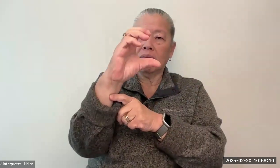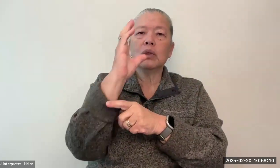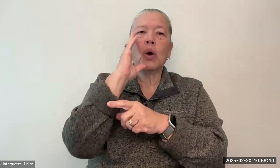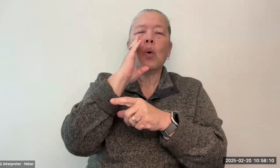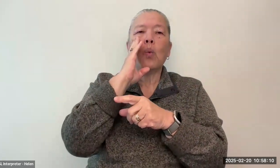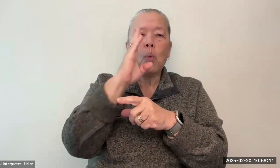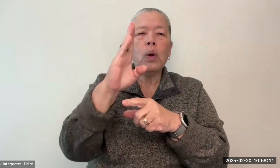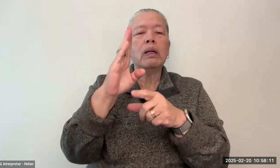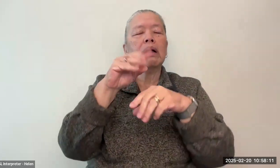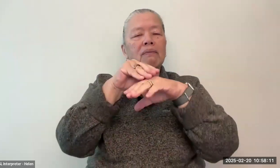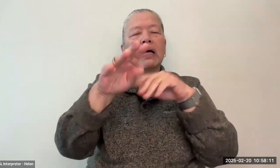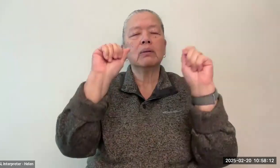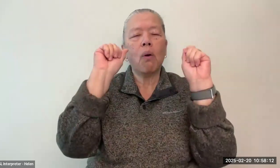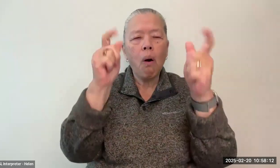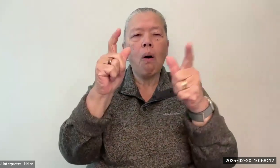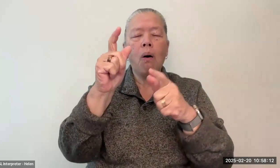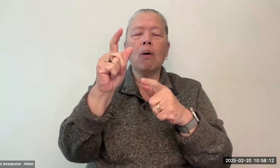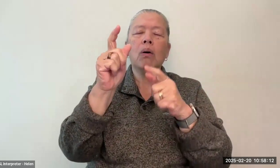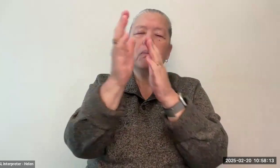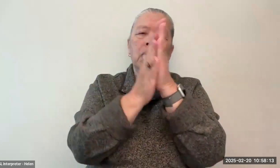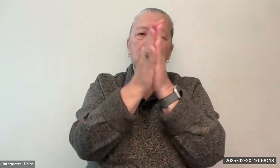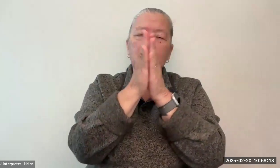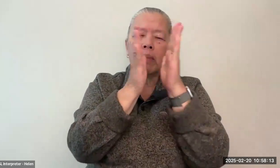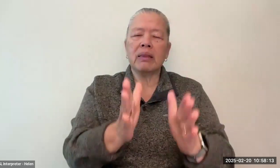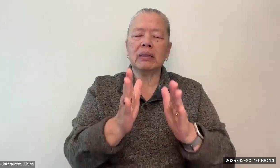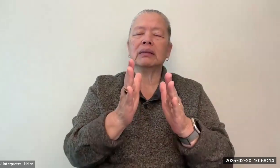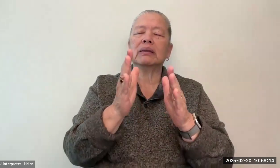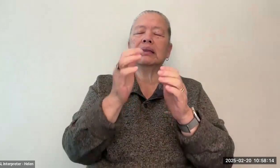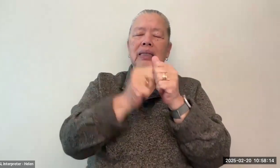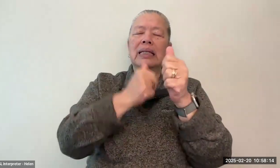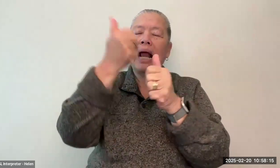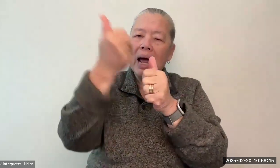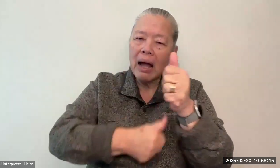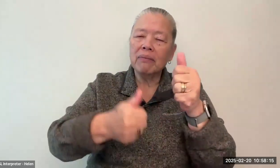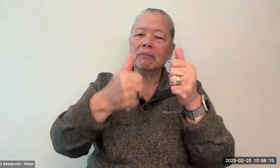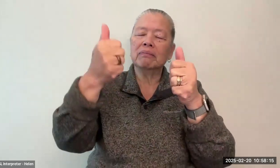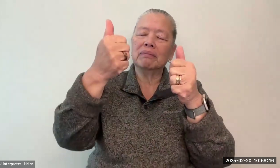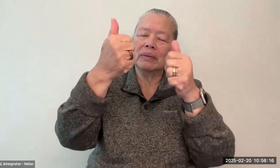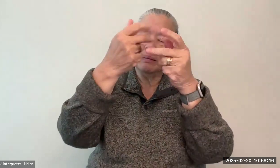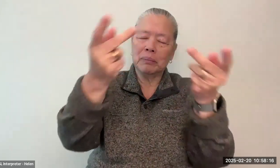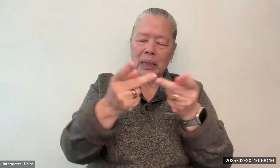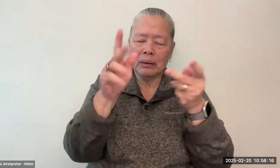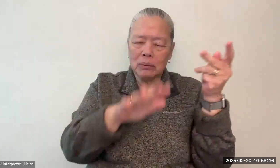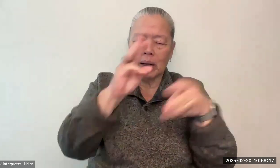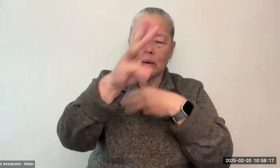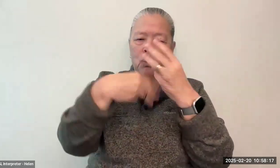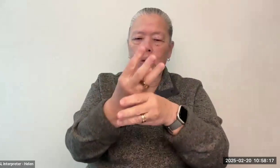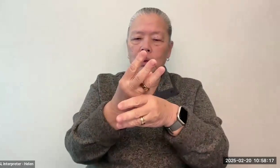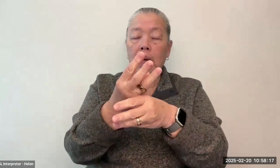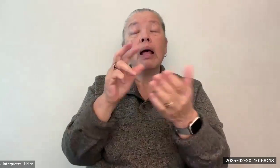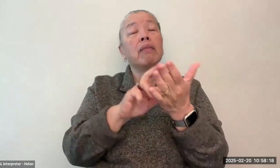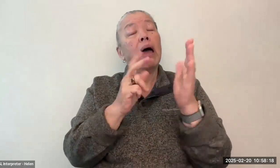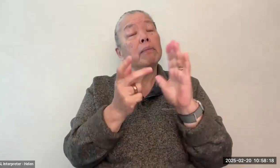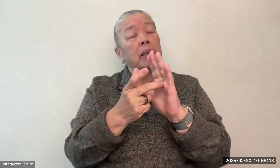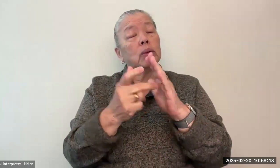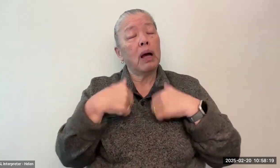all United Methodists everywhere. That means more time for more